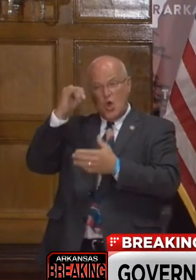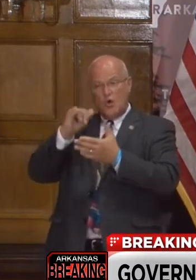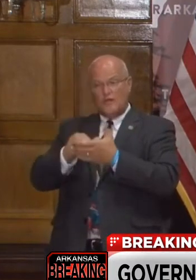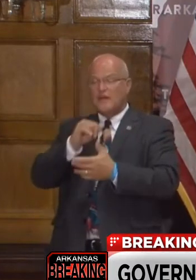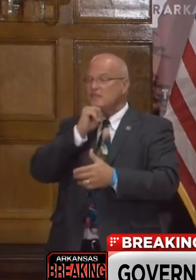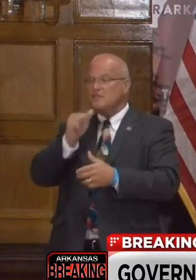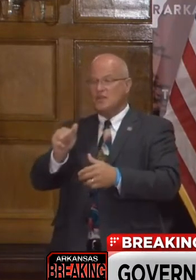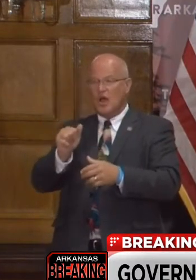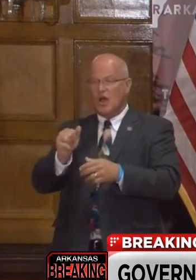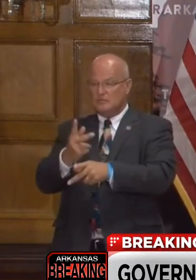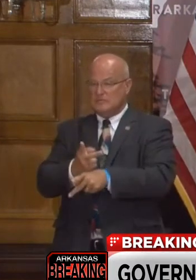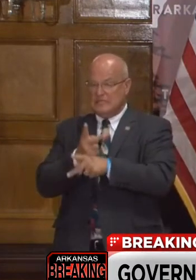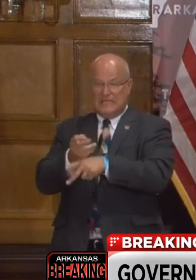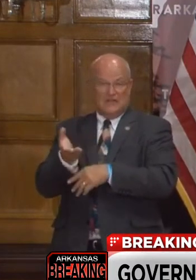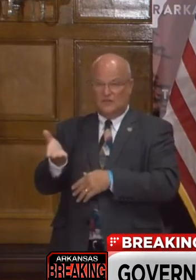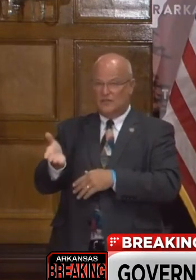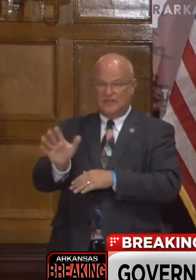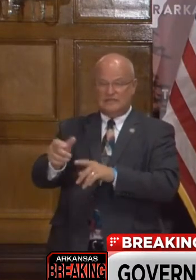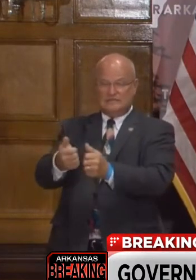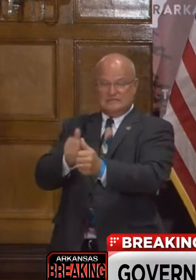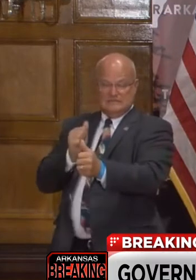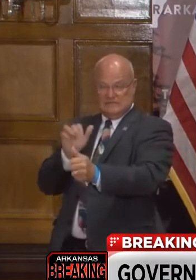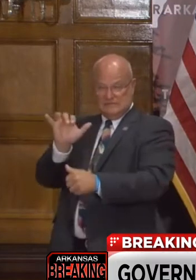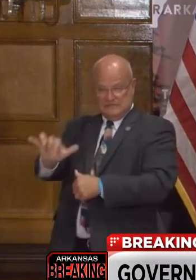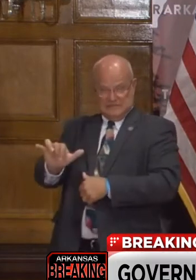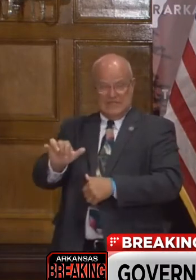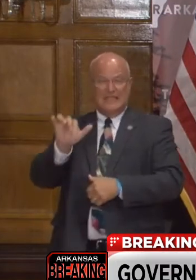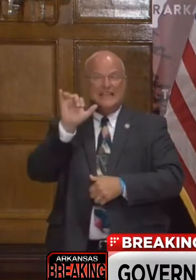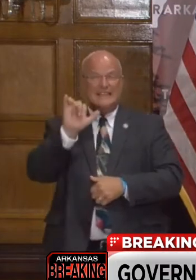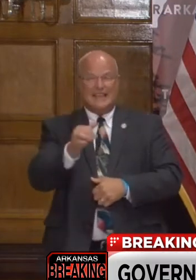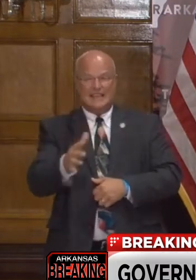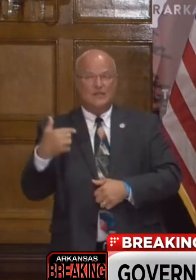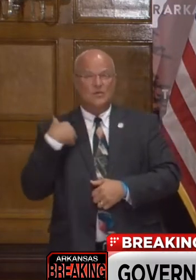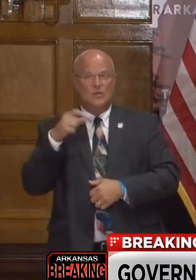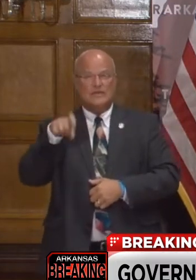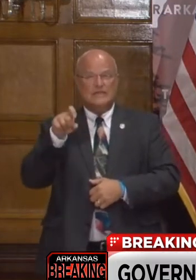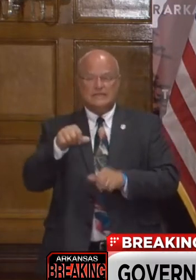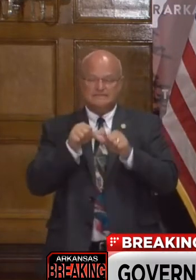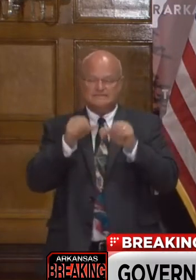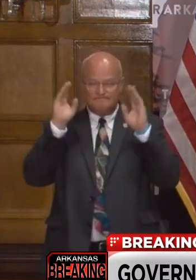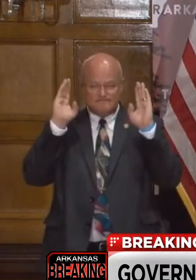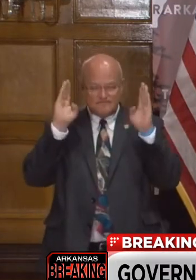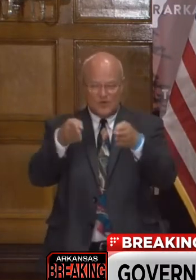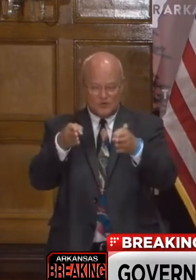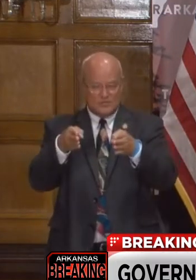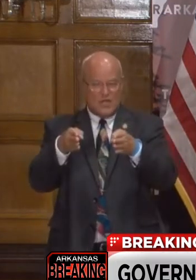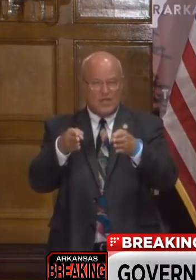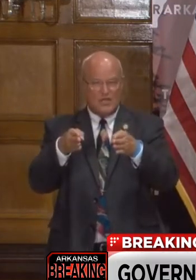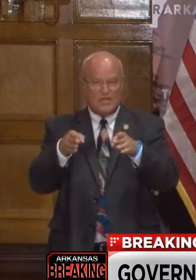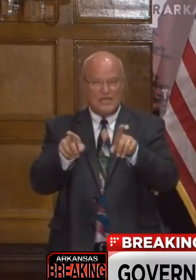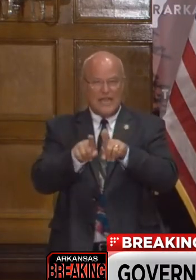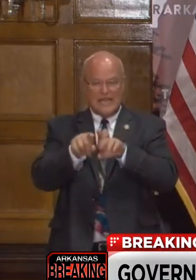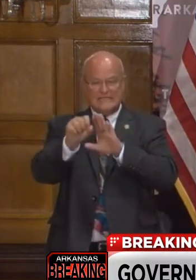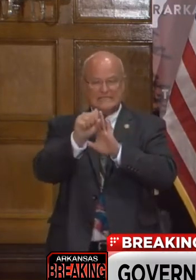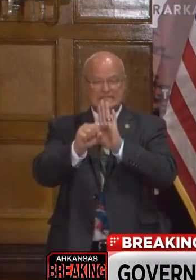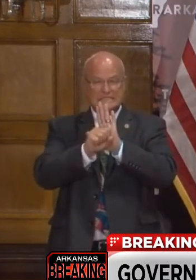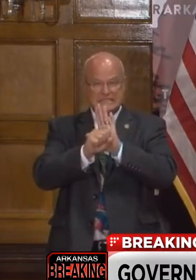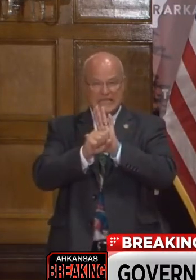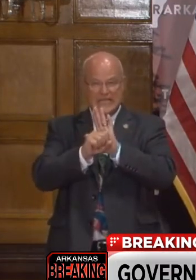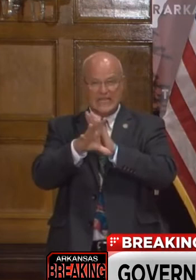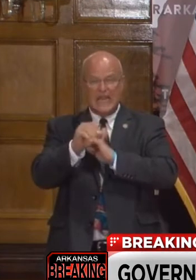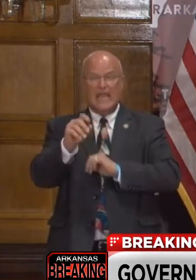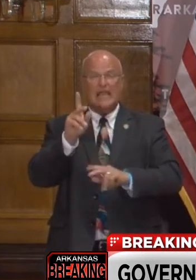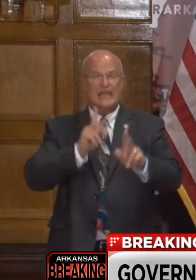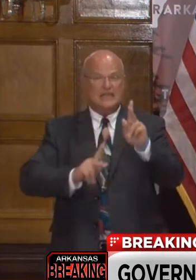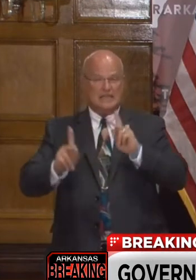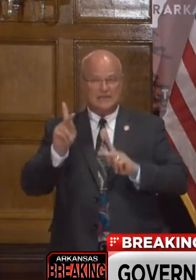they're not taking precautions there. Those are the kind of steps that we need to continue to focus on as a state and as